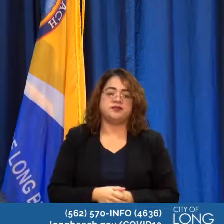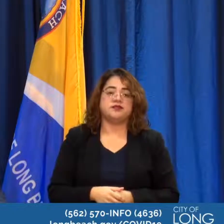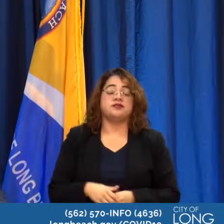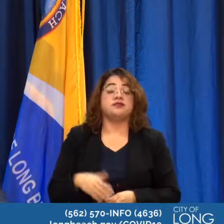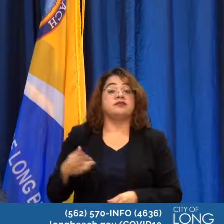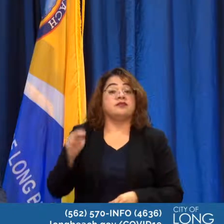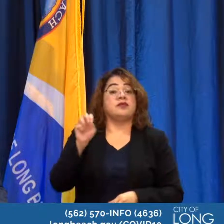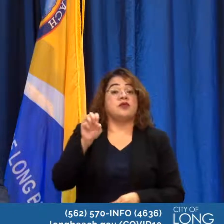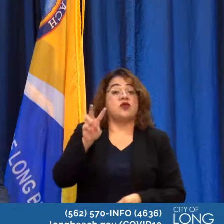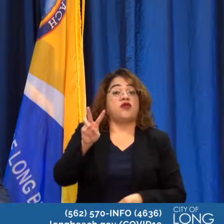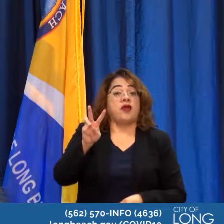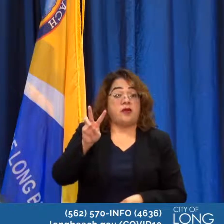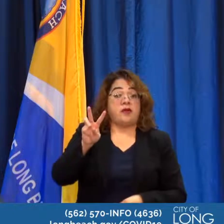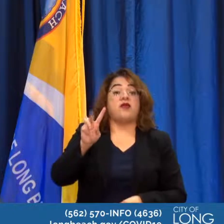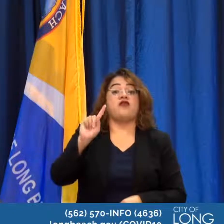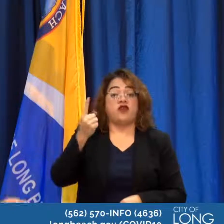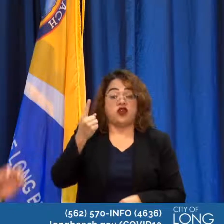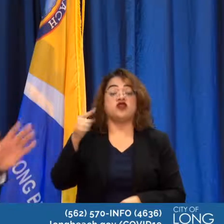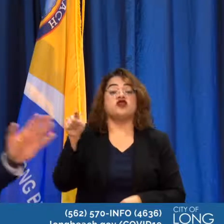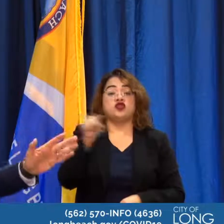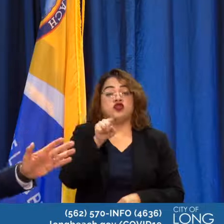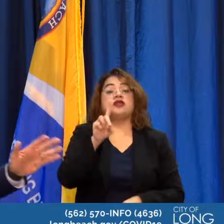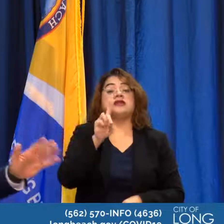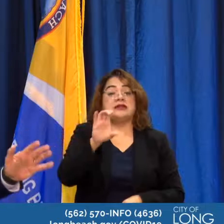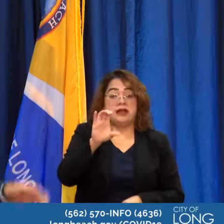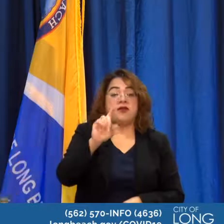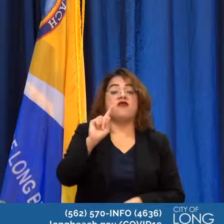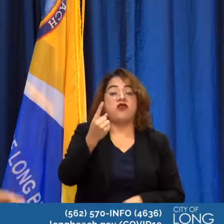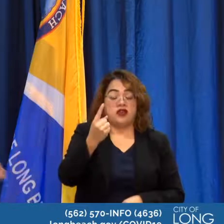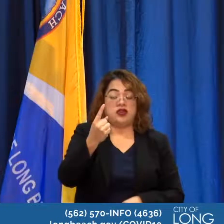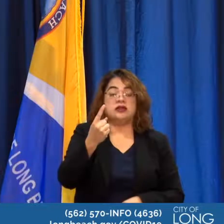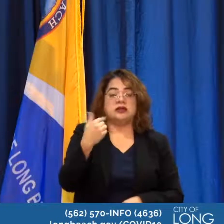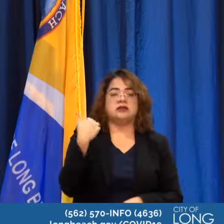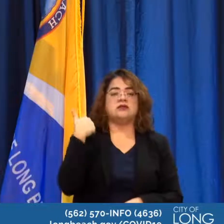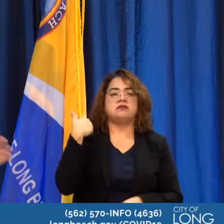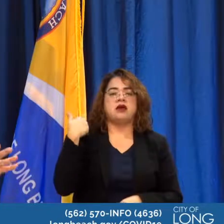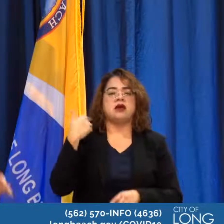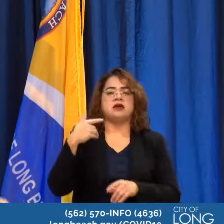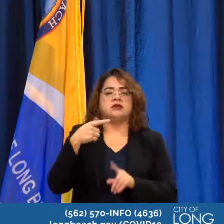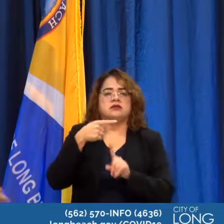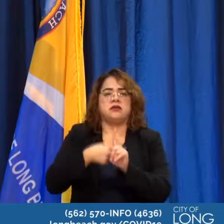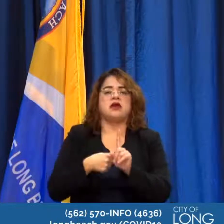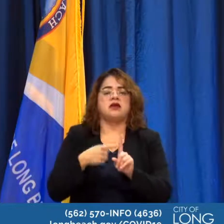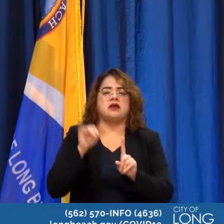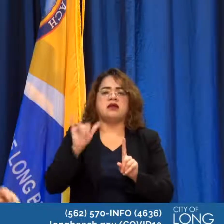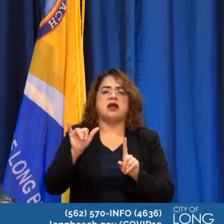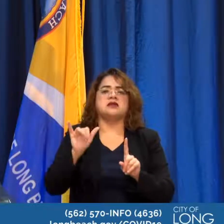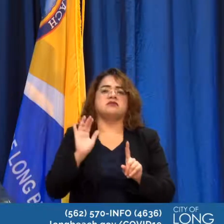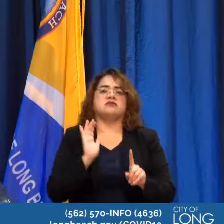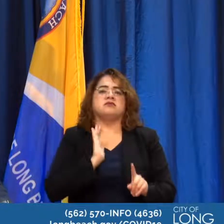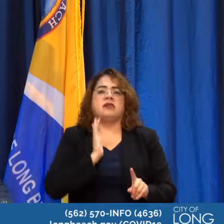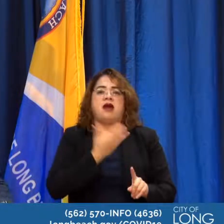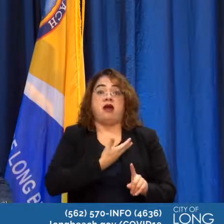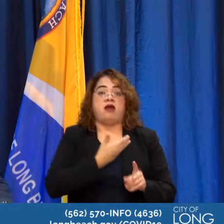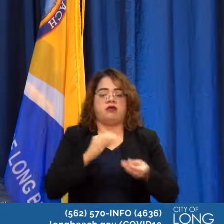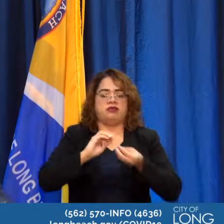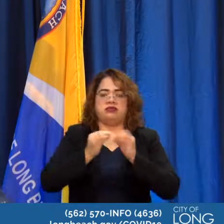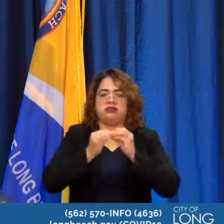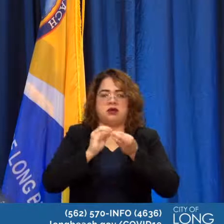From November 1st to December 1st, this last month, this has been the status of our city.